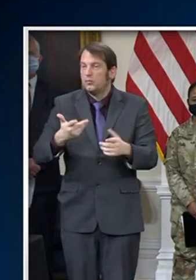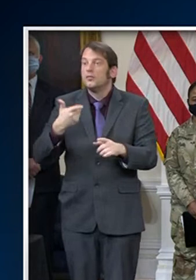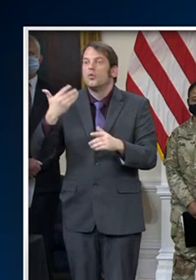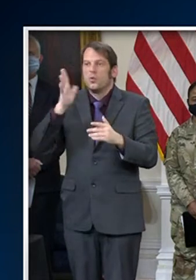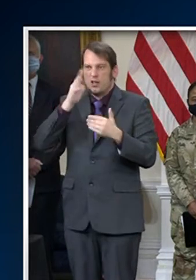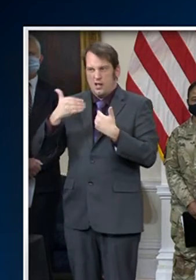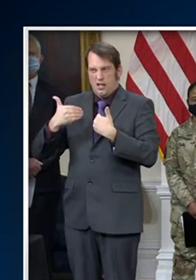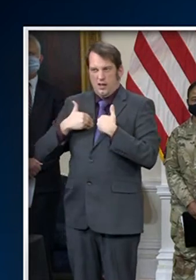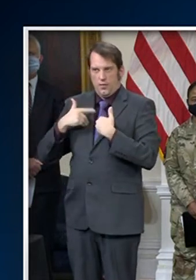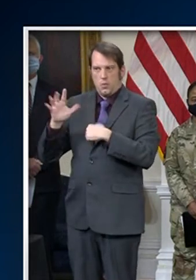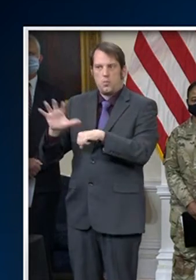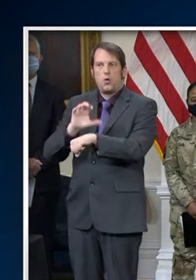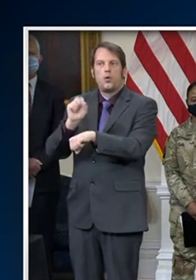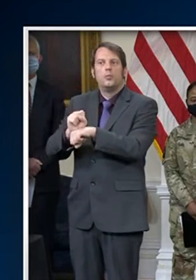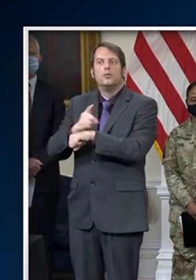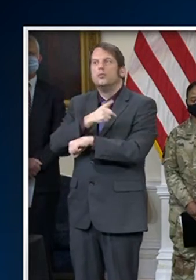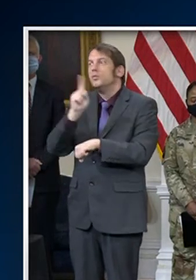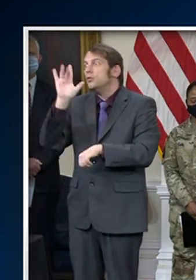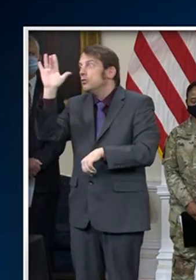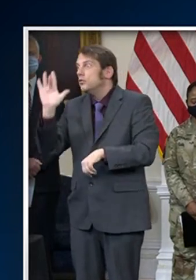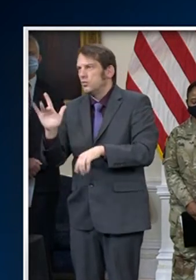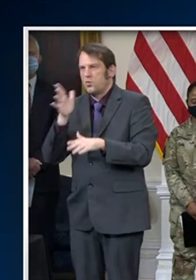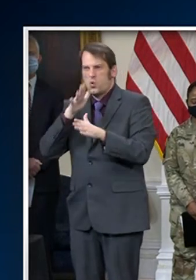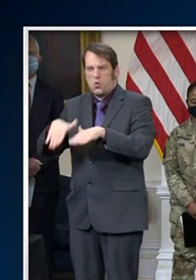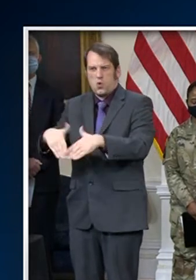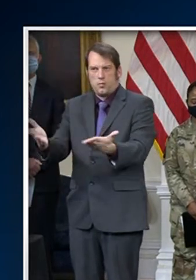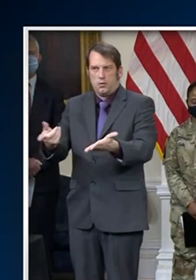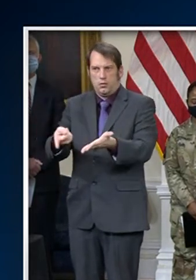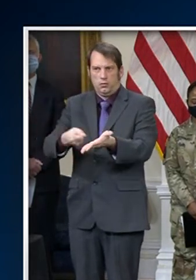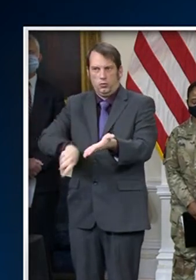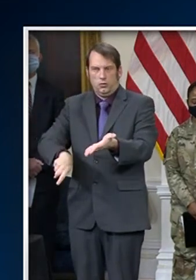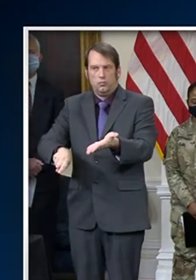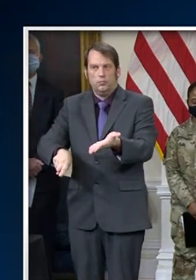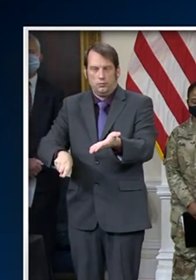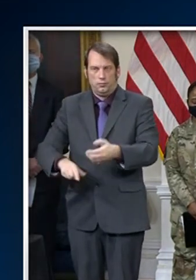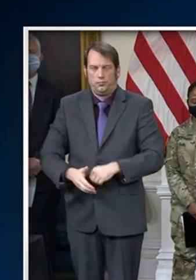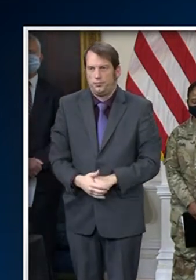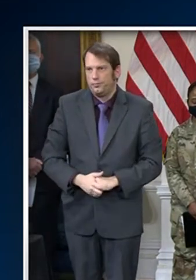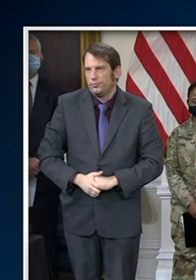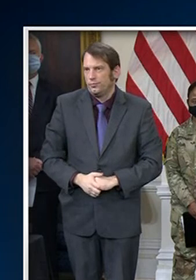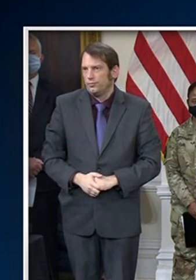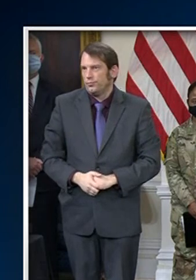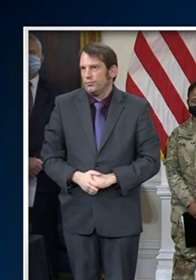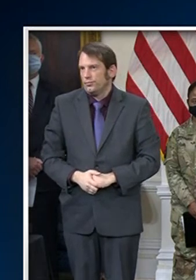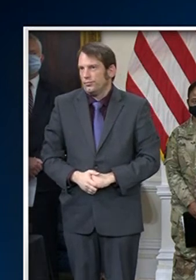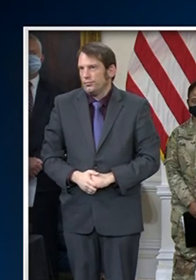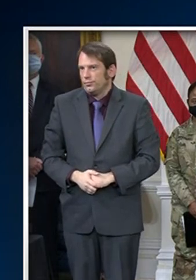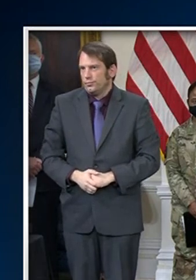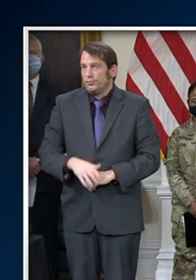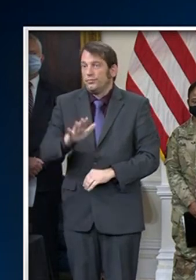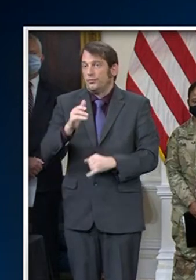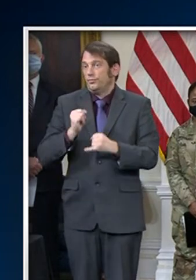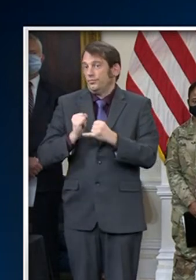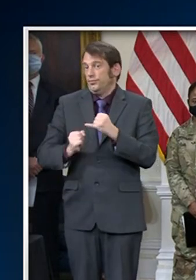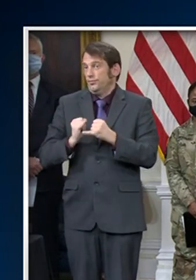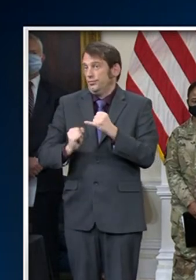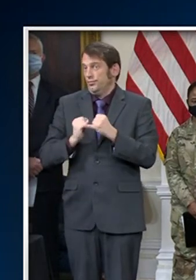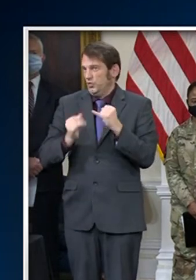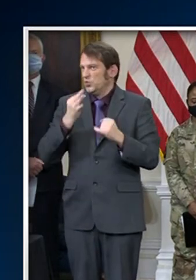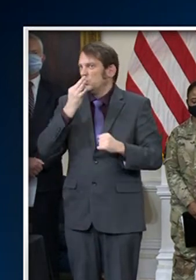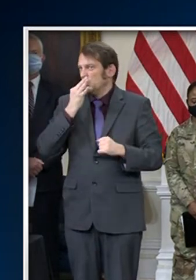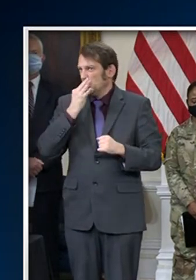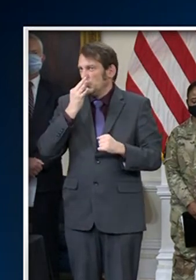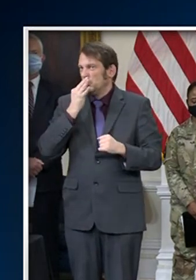available sometime next week. We are also finalizing additional mass